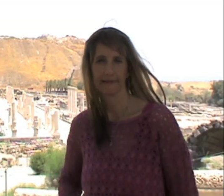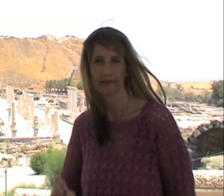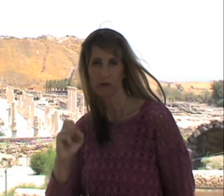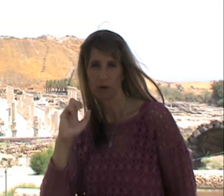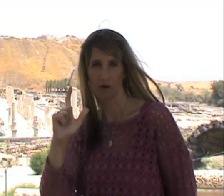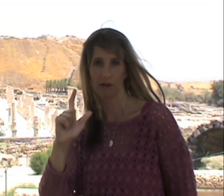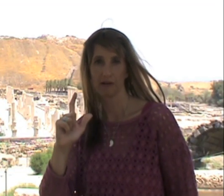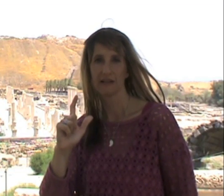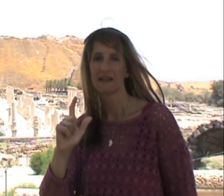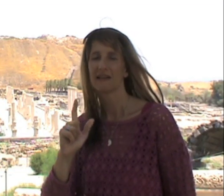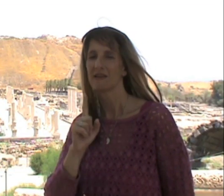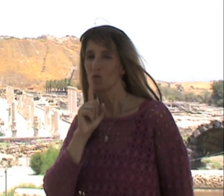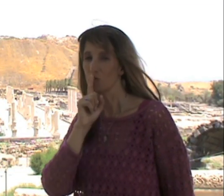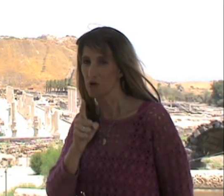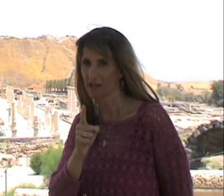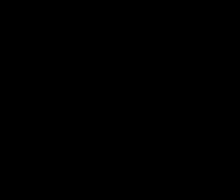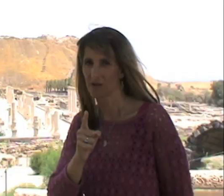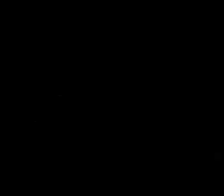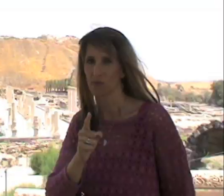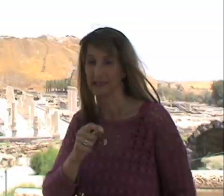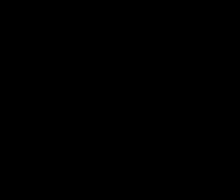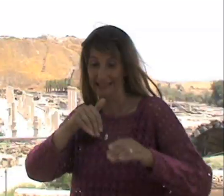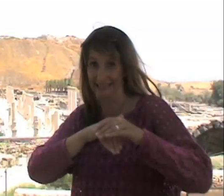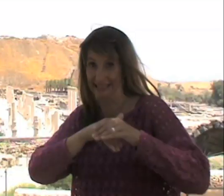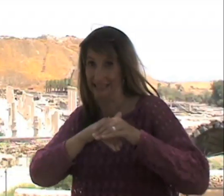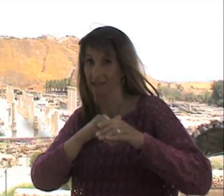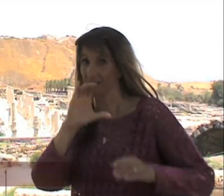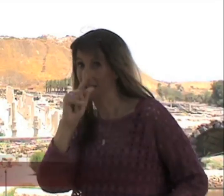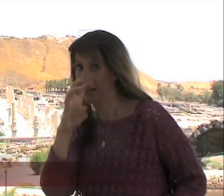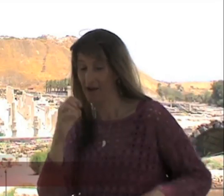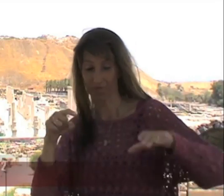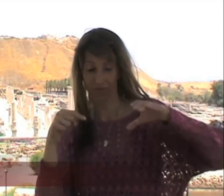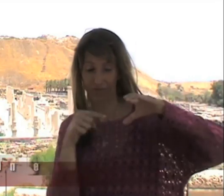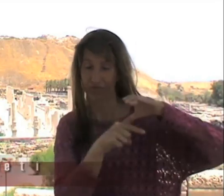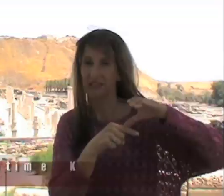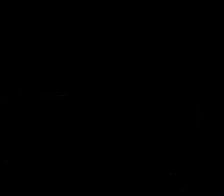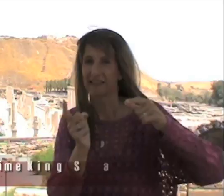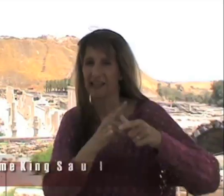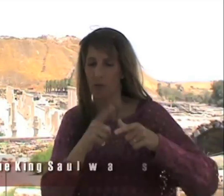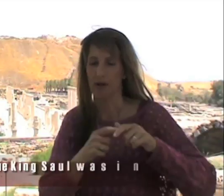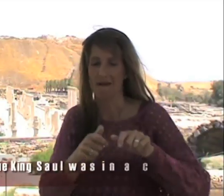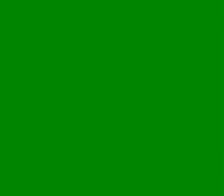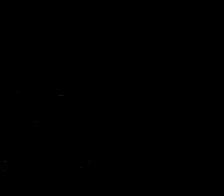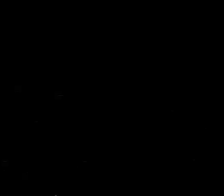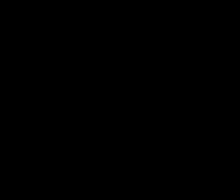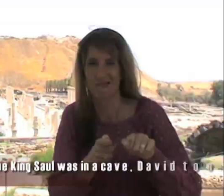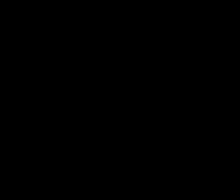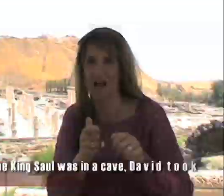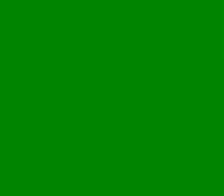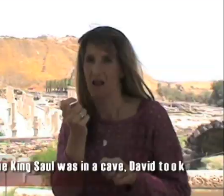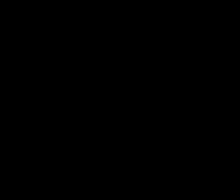you see, David really respected King Saul, and they were in a cave. And